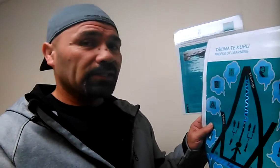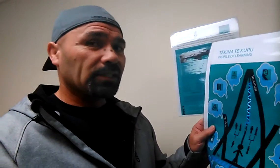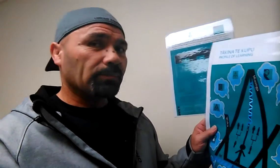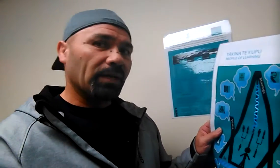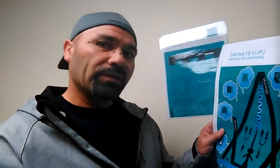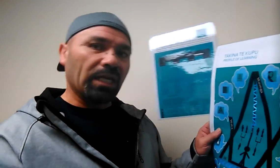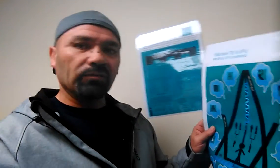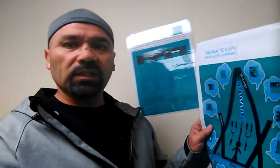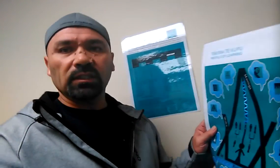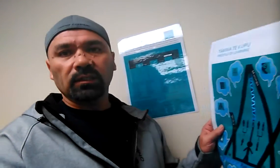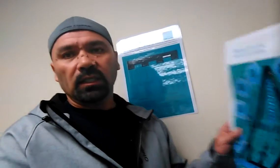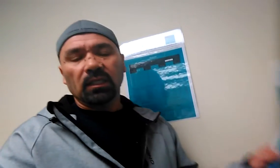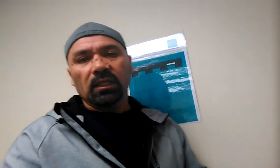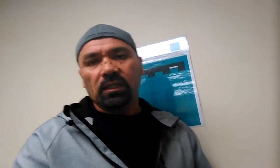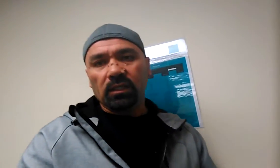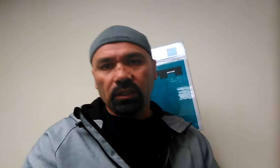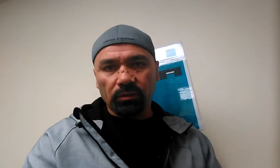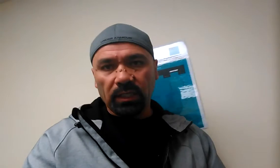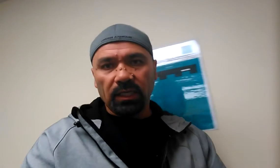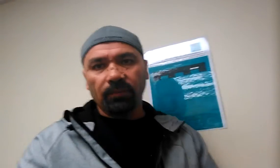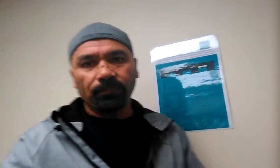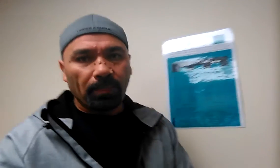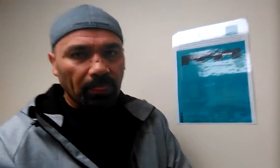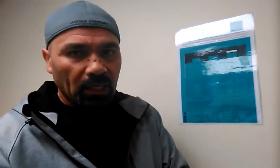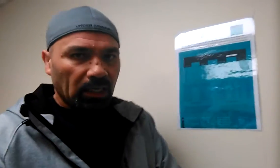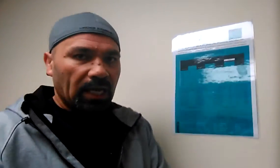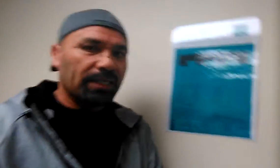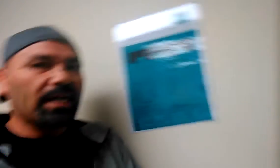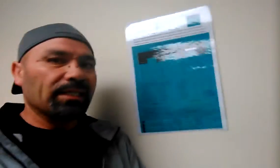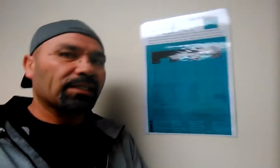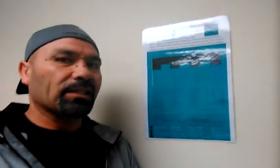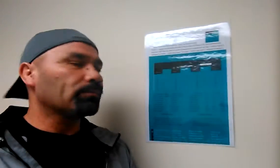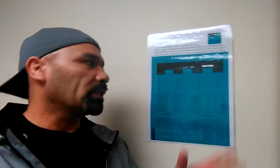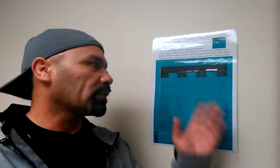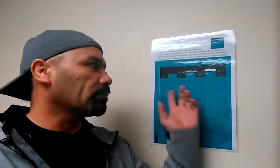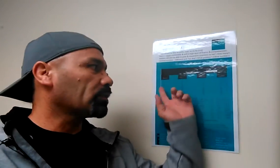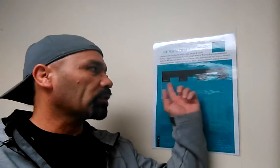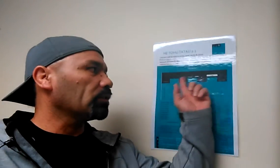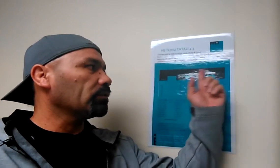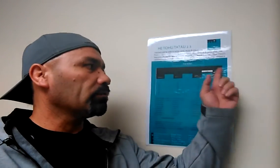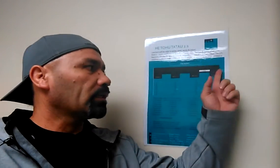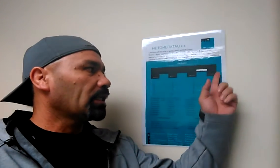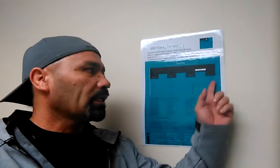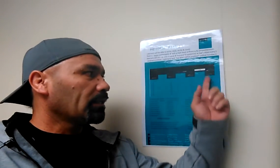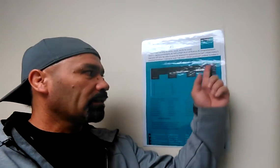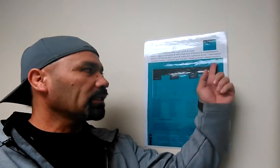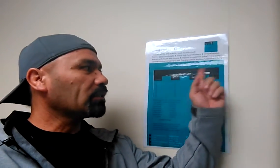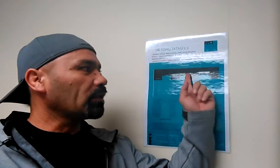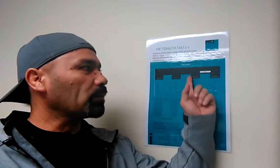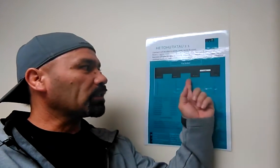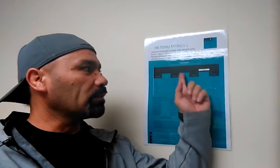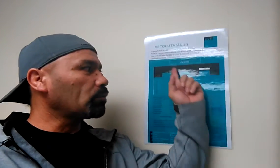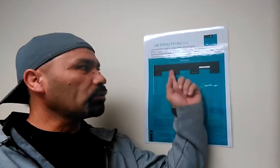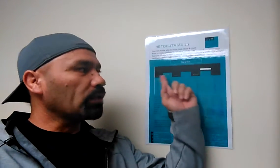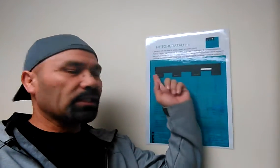this is about counting. So again, symbolism. So this type of symbol is